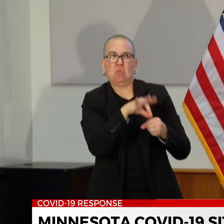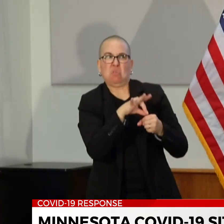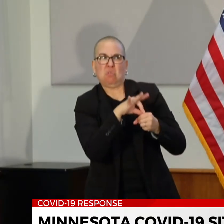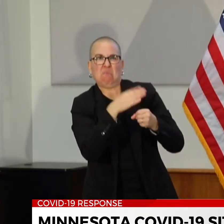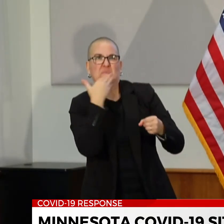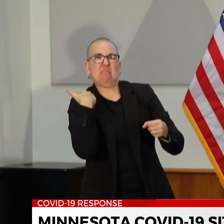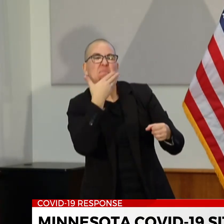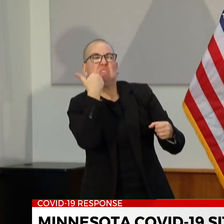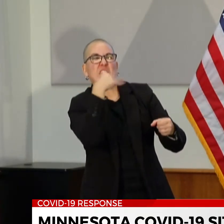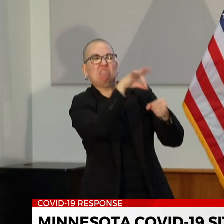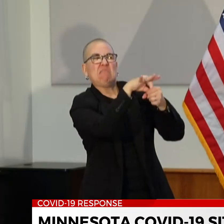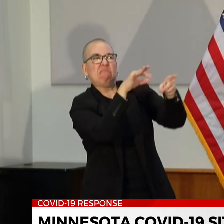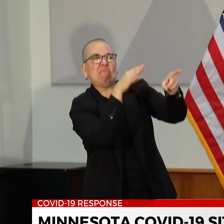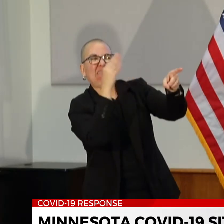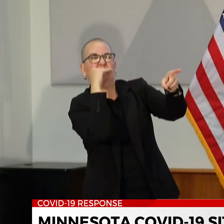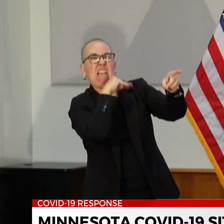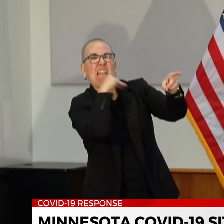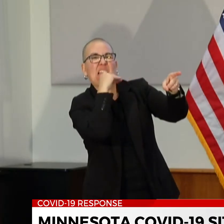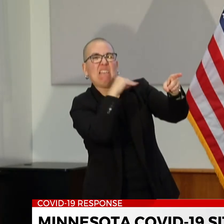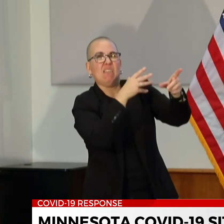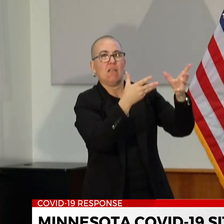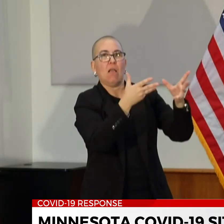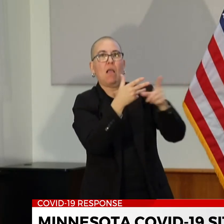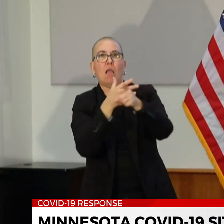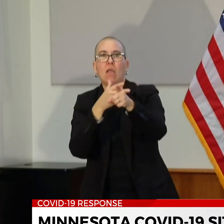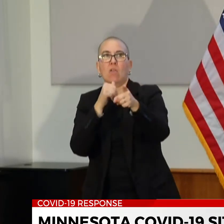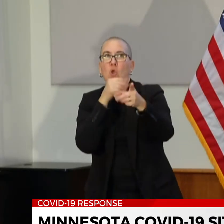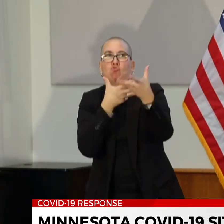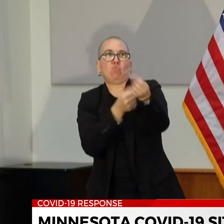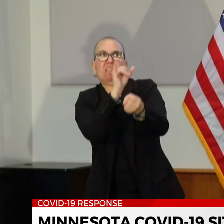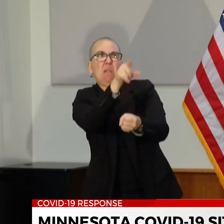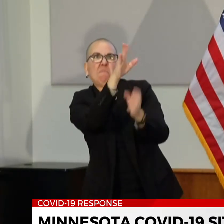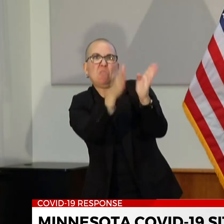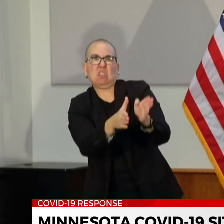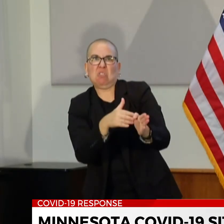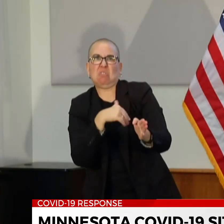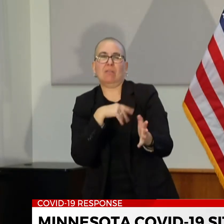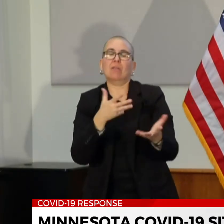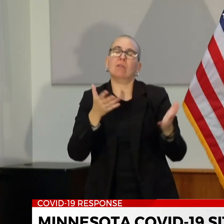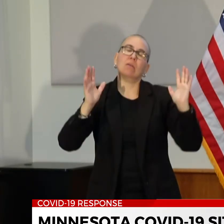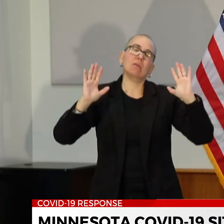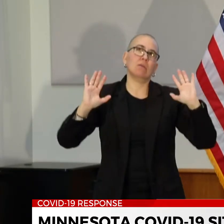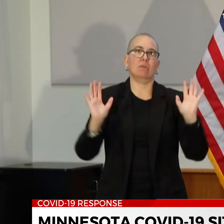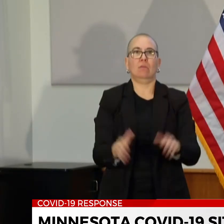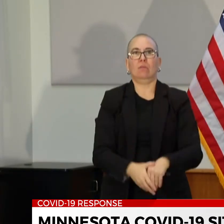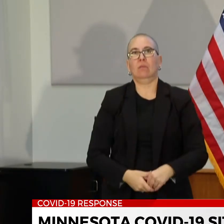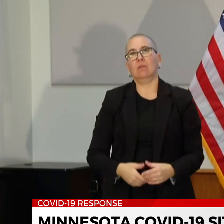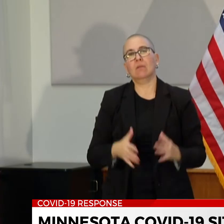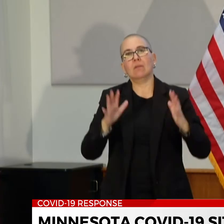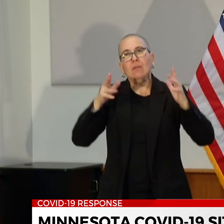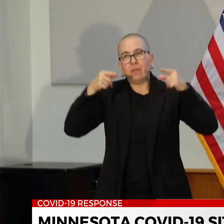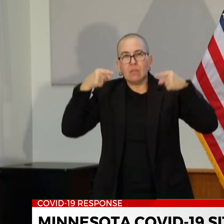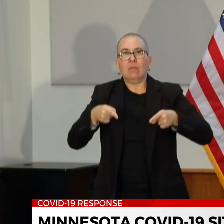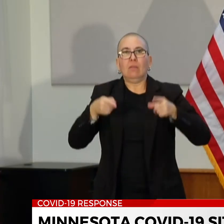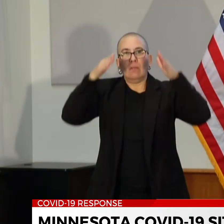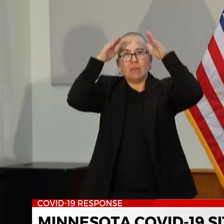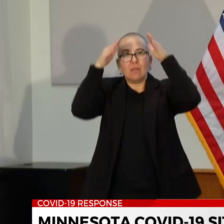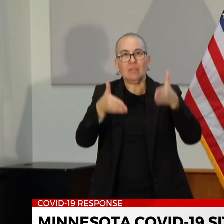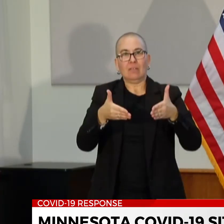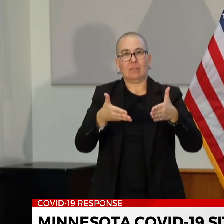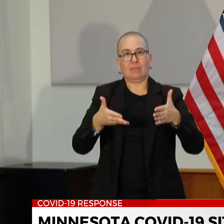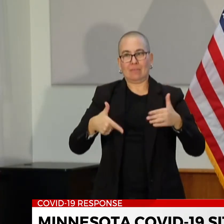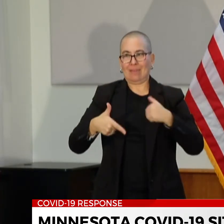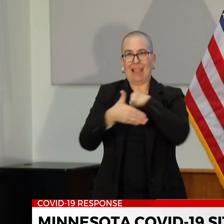the election's not true. Don't trust these numbers, the election's not true. It's very hard to operate a civil society and a democracy if we can't